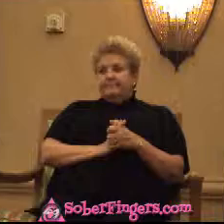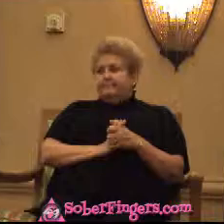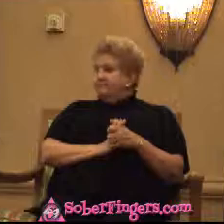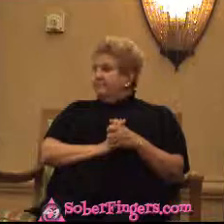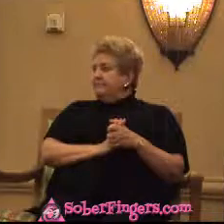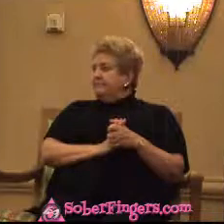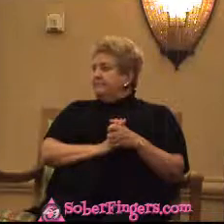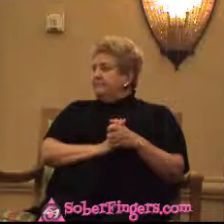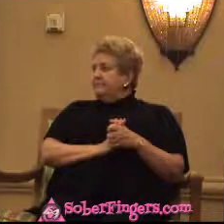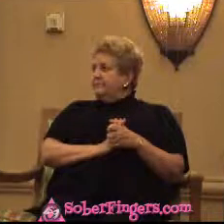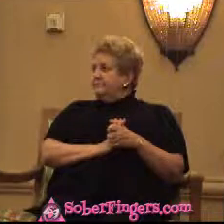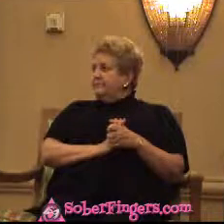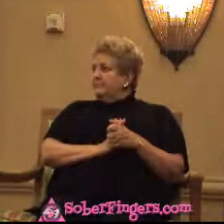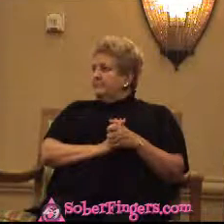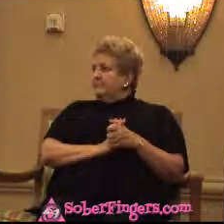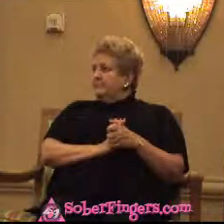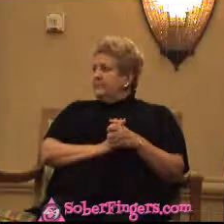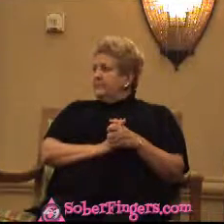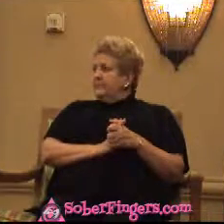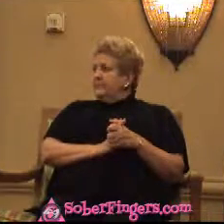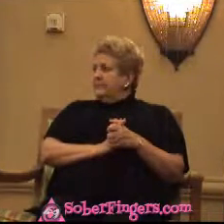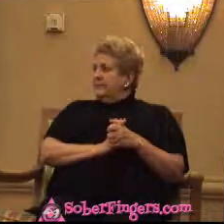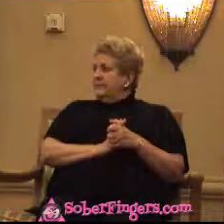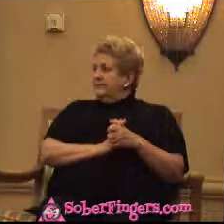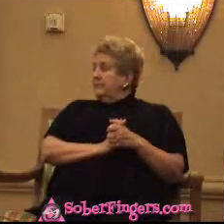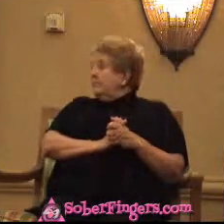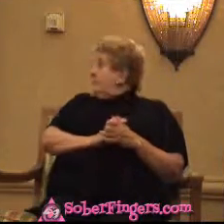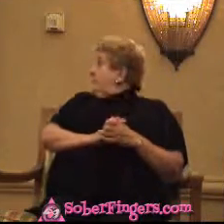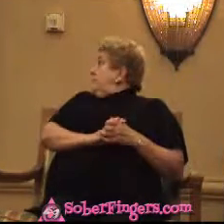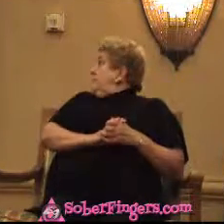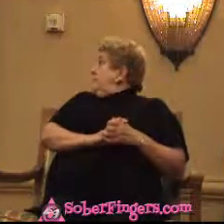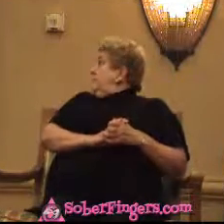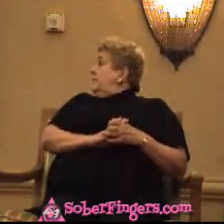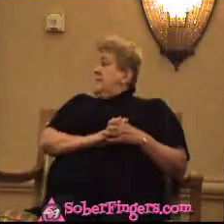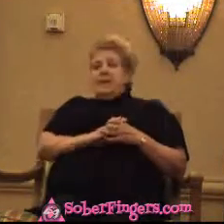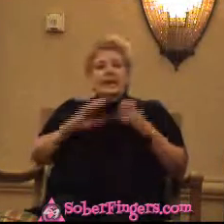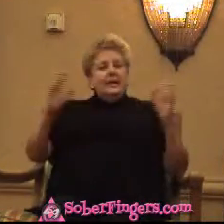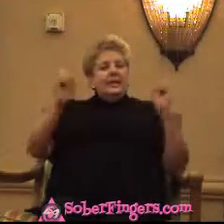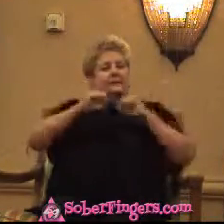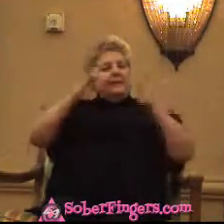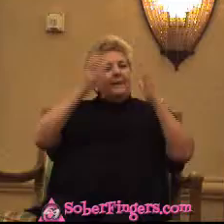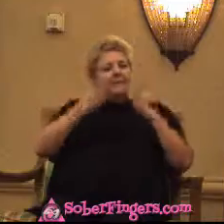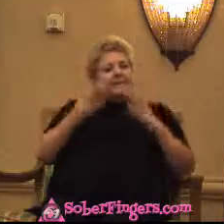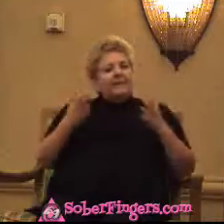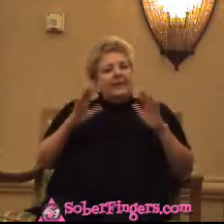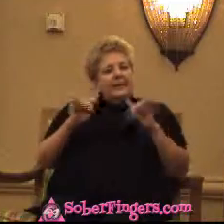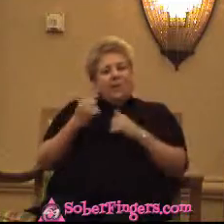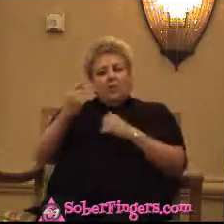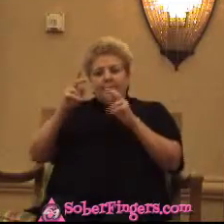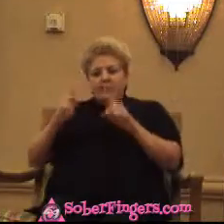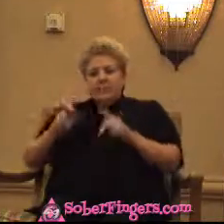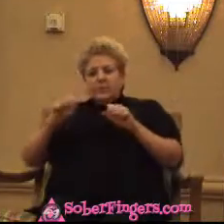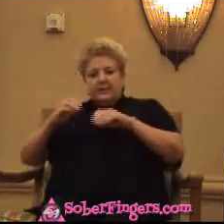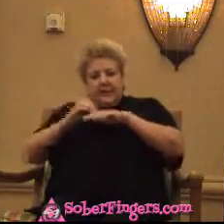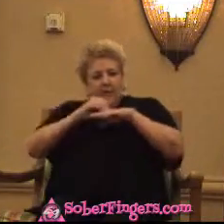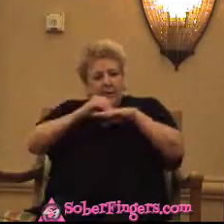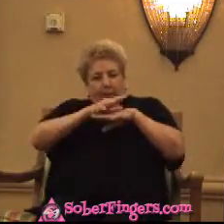died drunk, but it's an amazing thing how one person gets it and does these things, and then for some reason they just fall off the